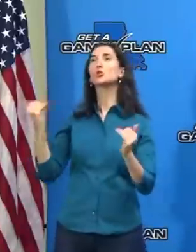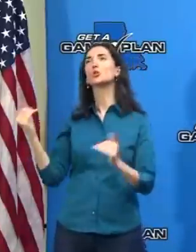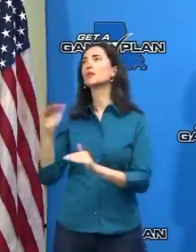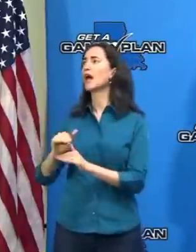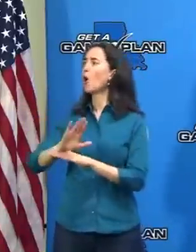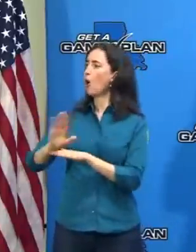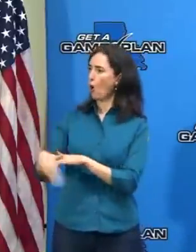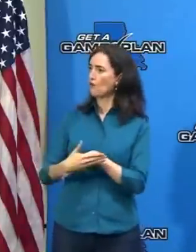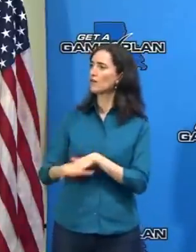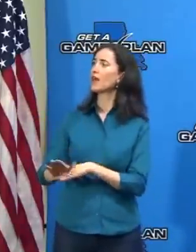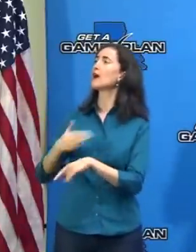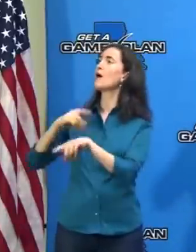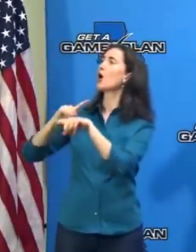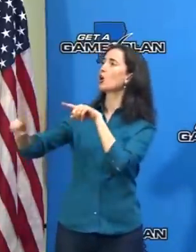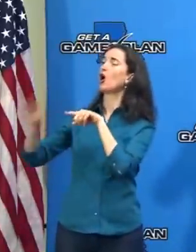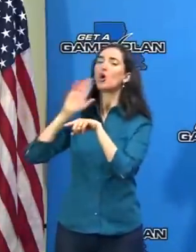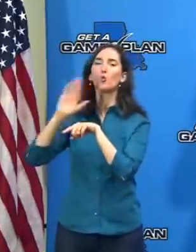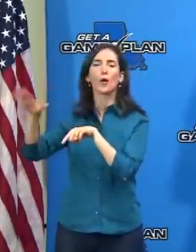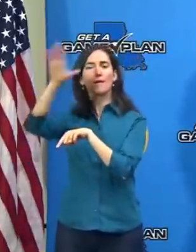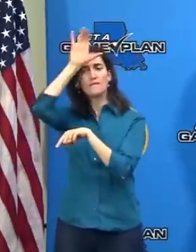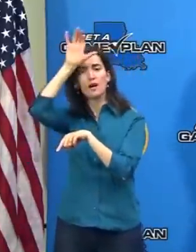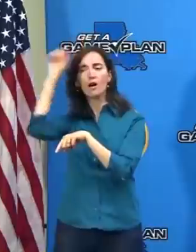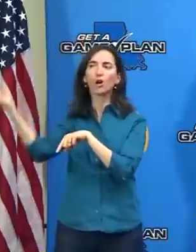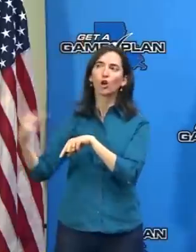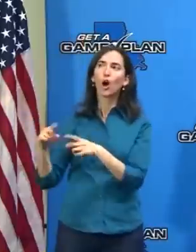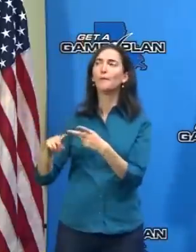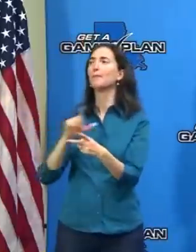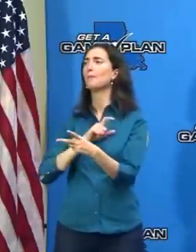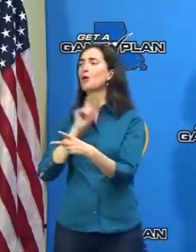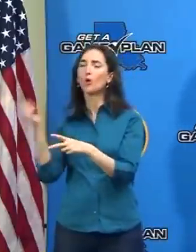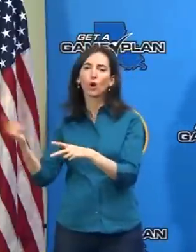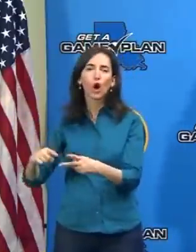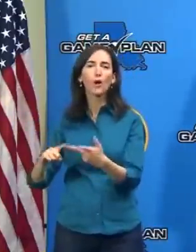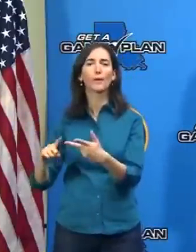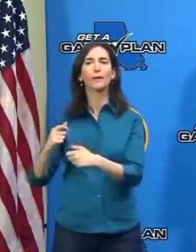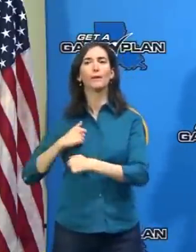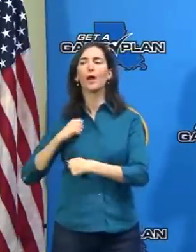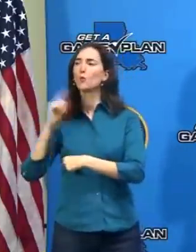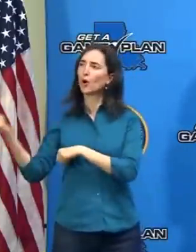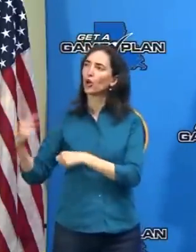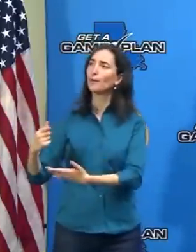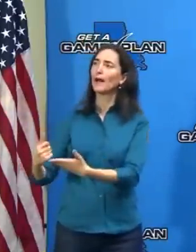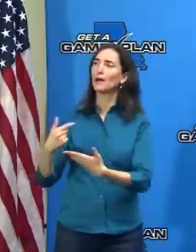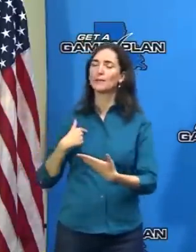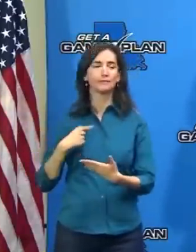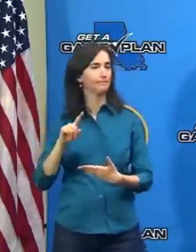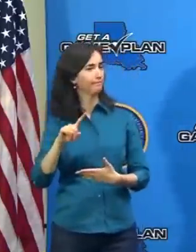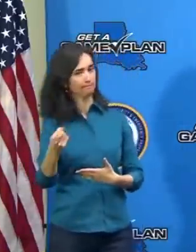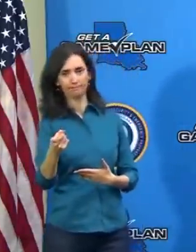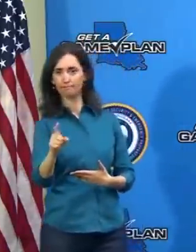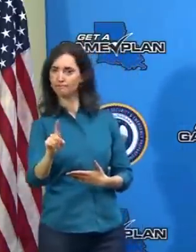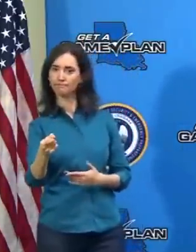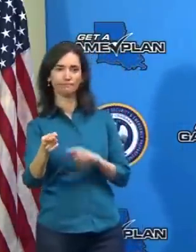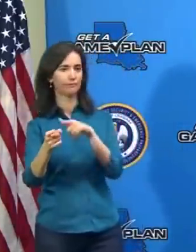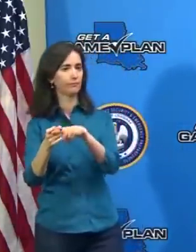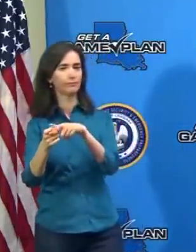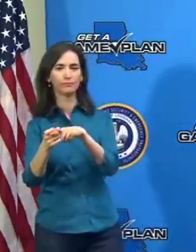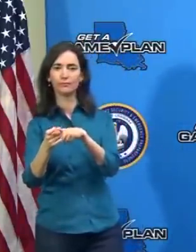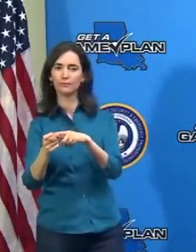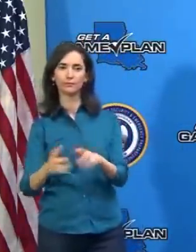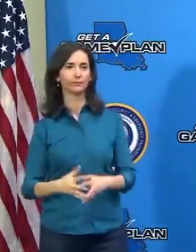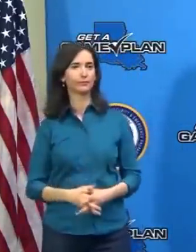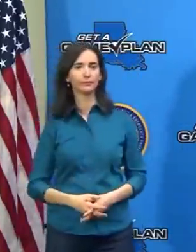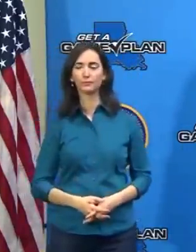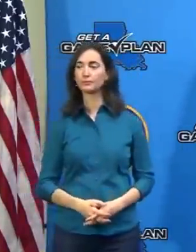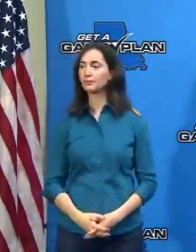tonight a first responder is going to be able to answer a call for help.